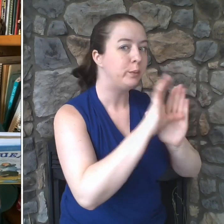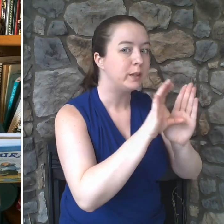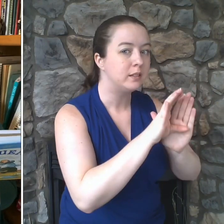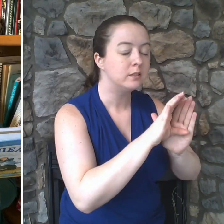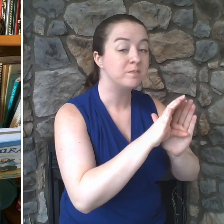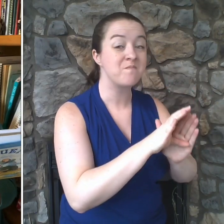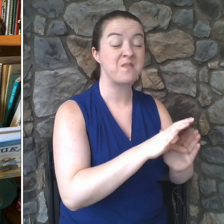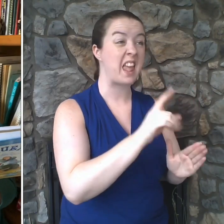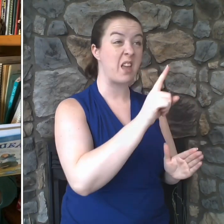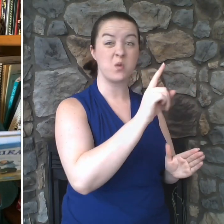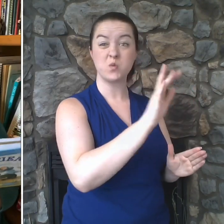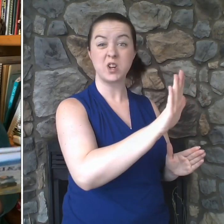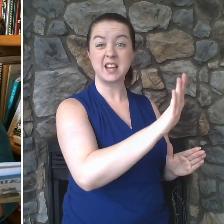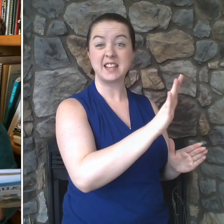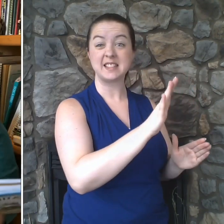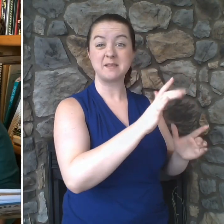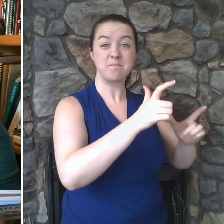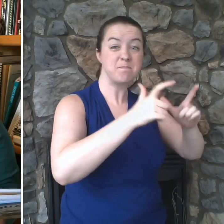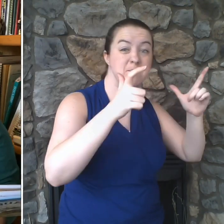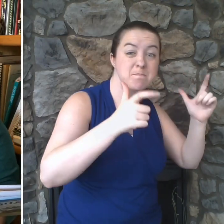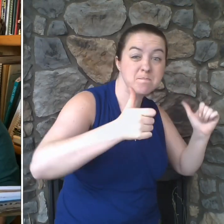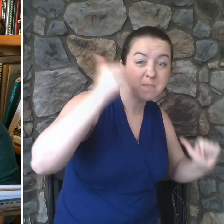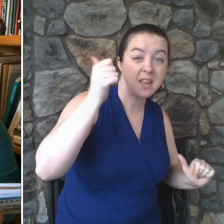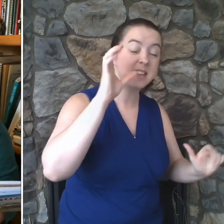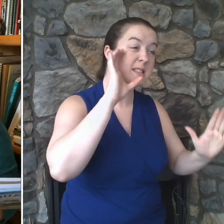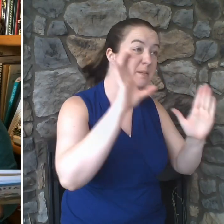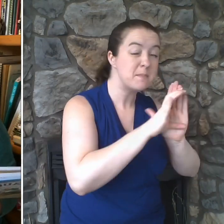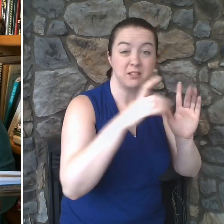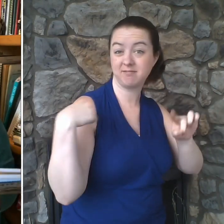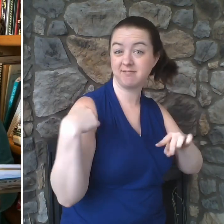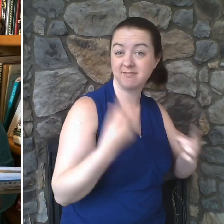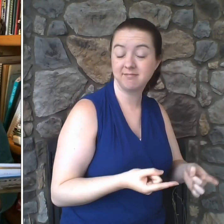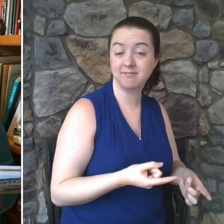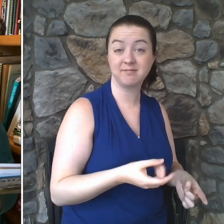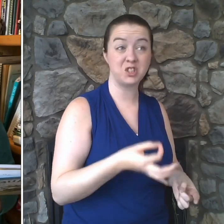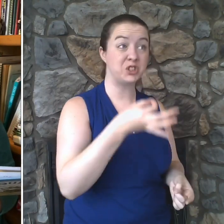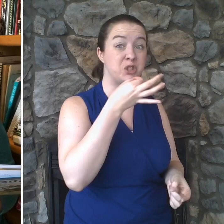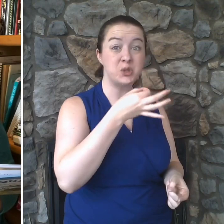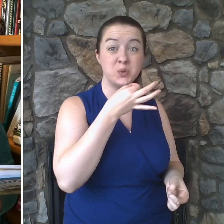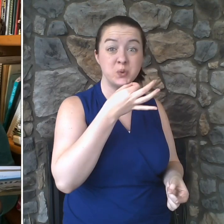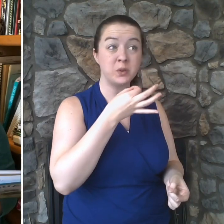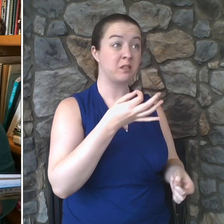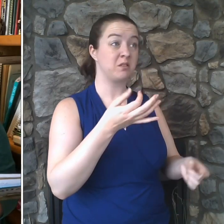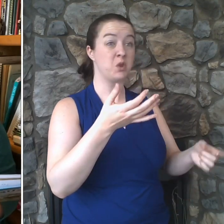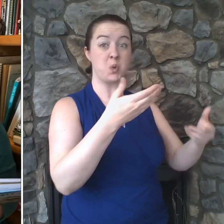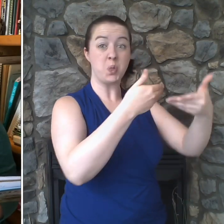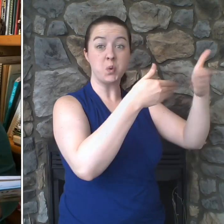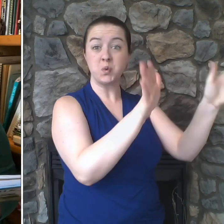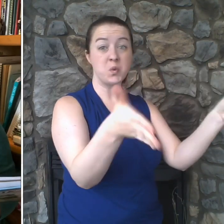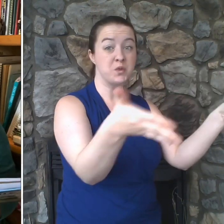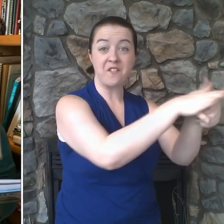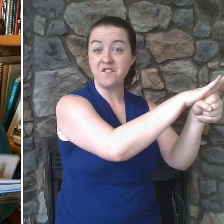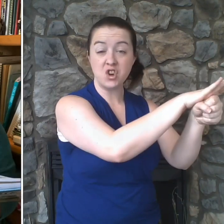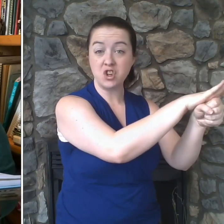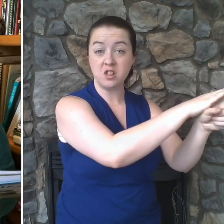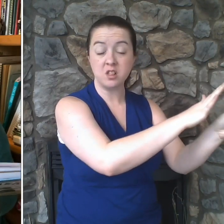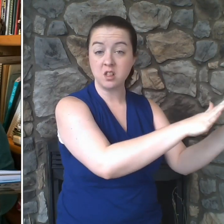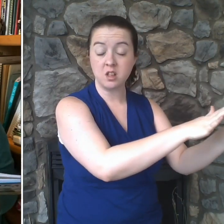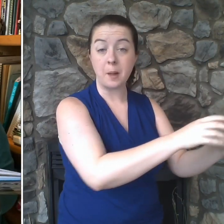pictures. They were his biggest pictures ever. Soon there was no more room for them in the